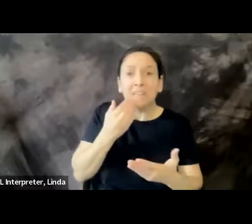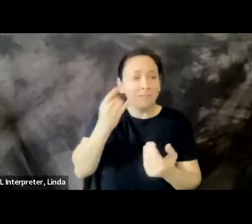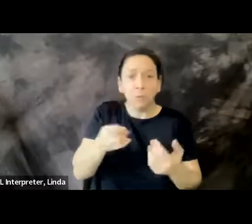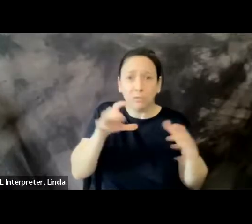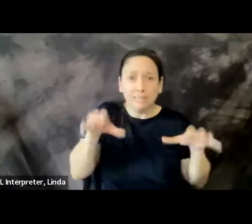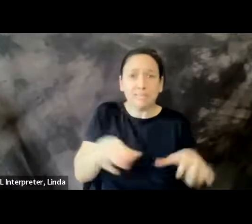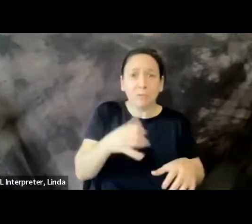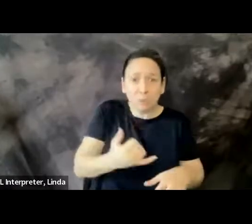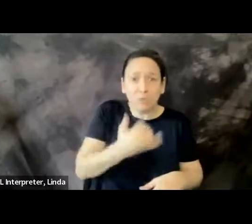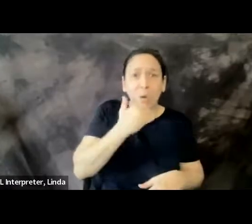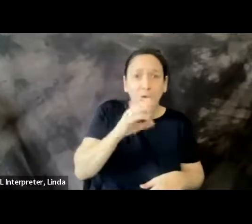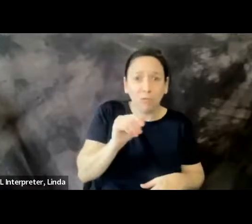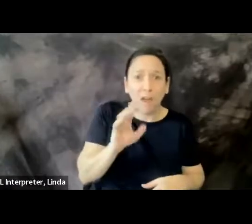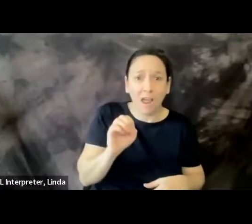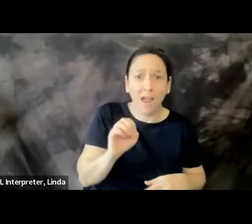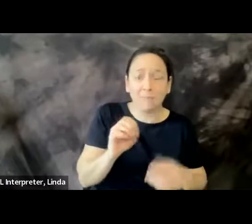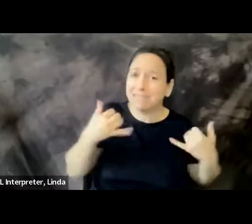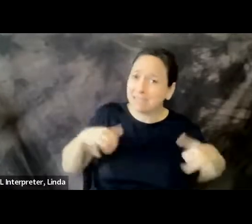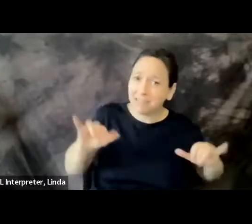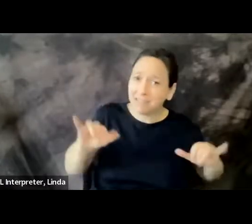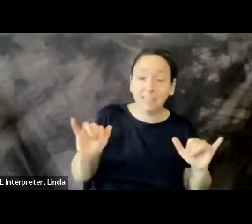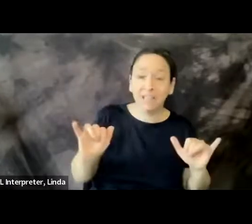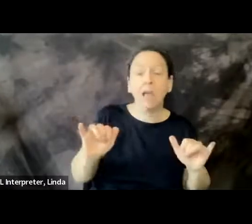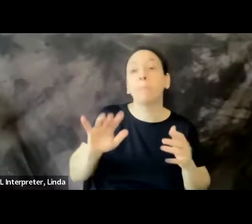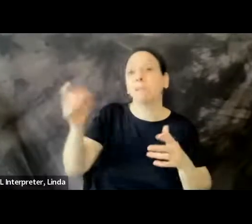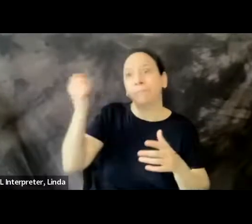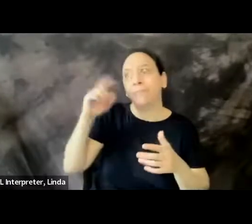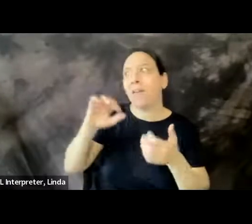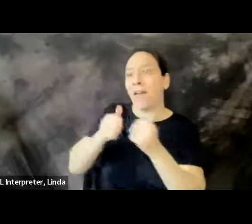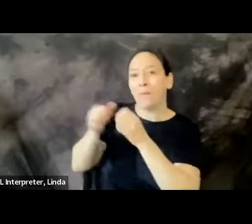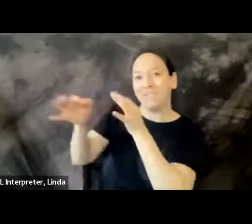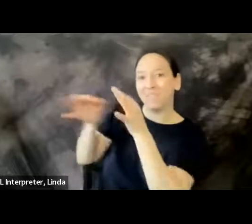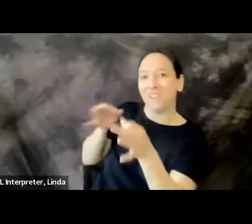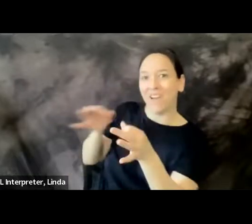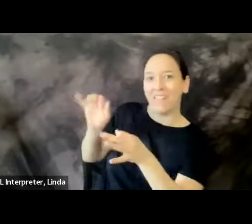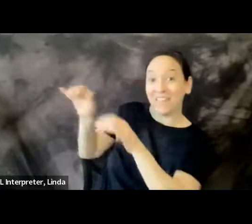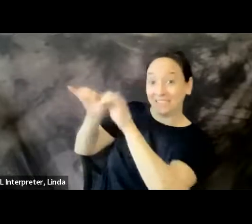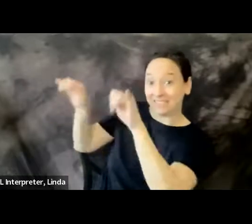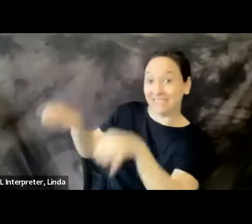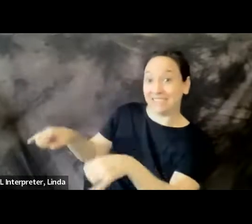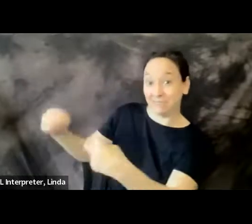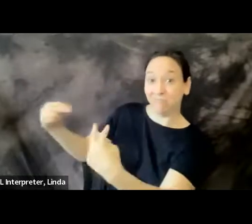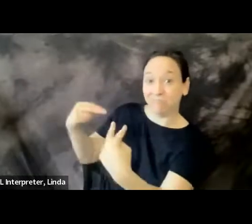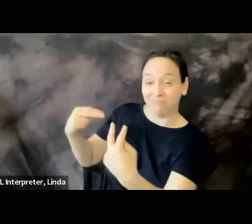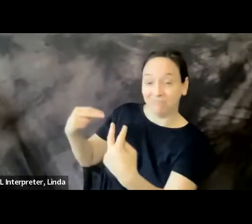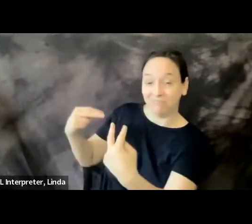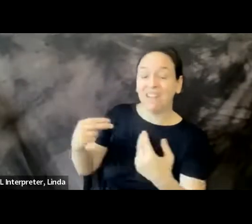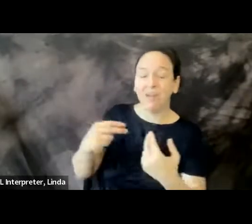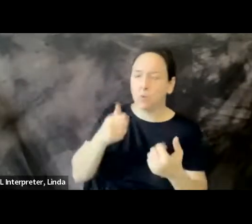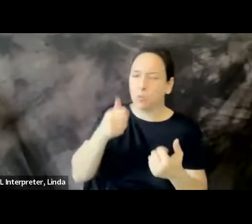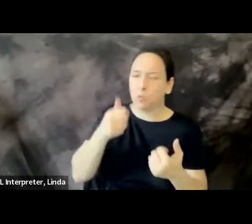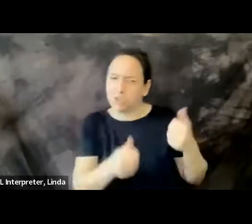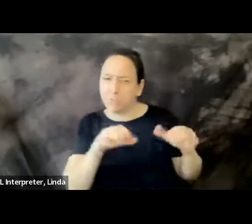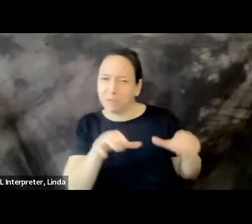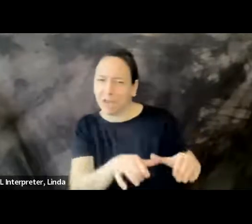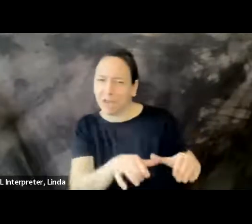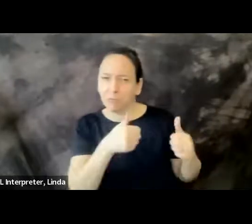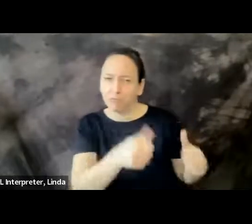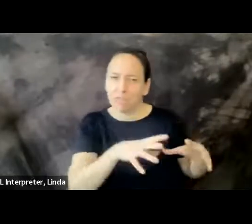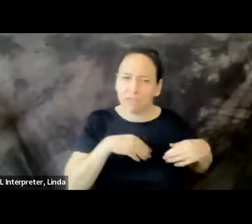crime, as it's defined by, again, this system that is categorizing what behavior is acceptable